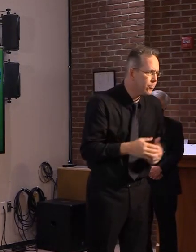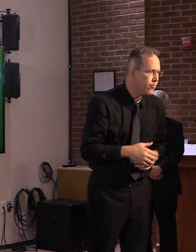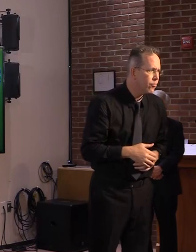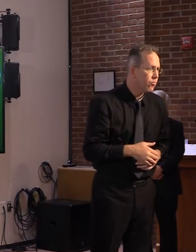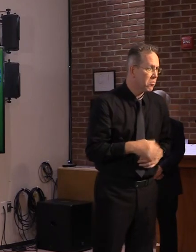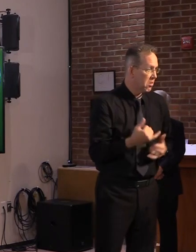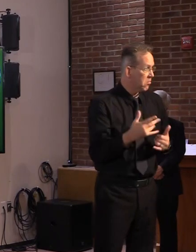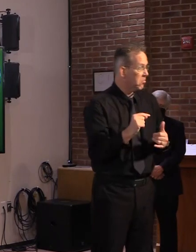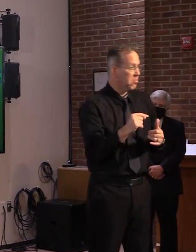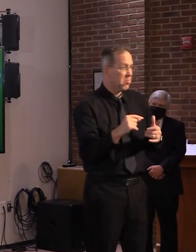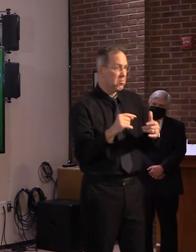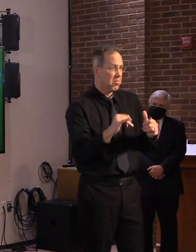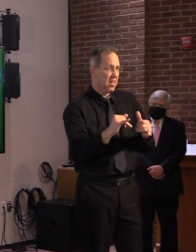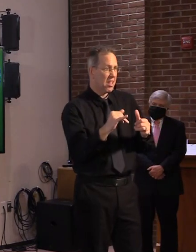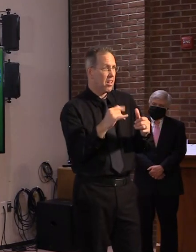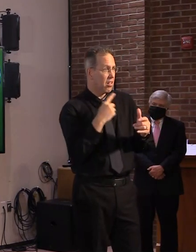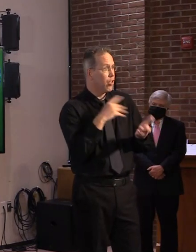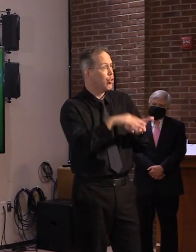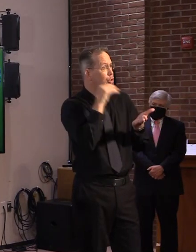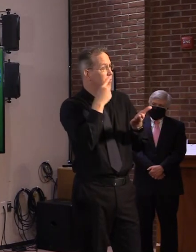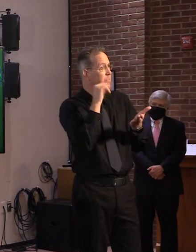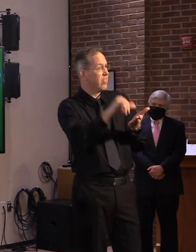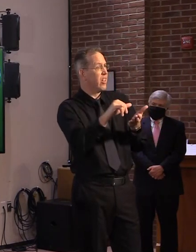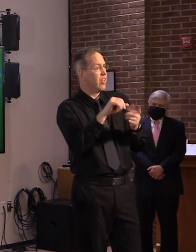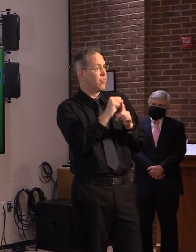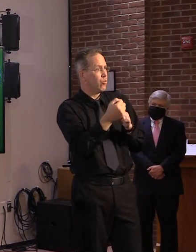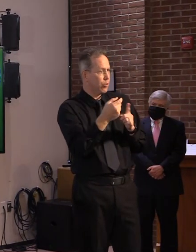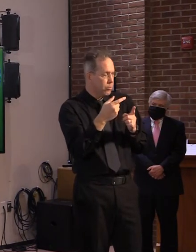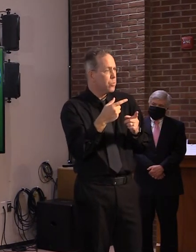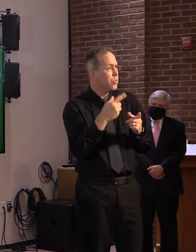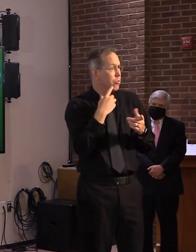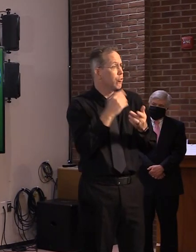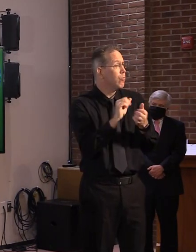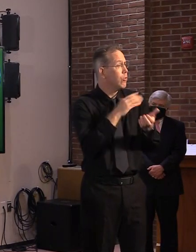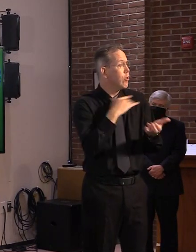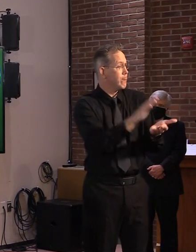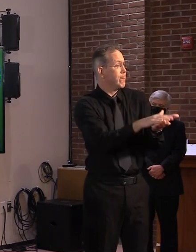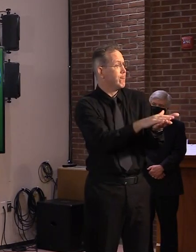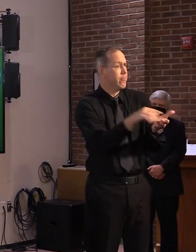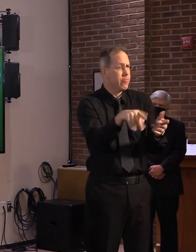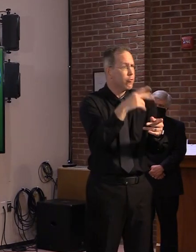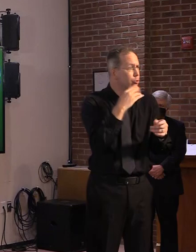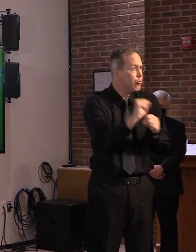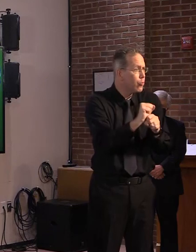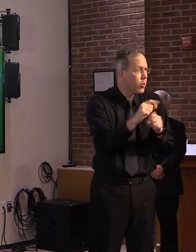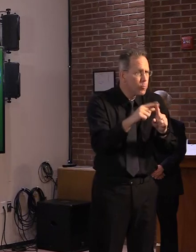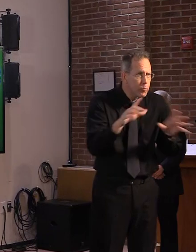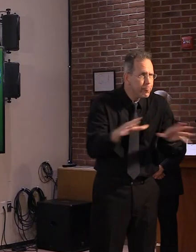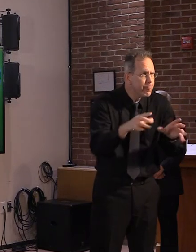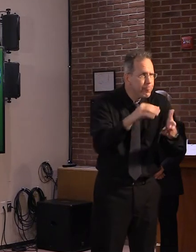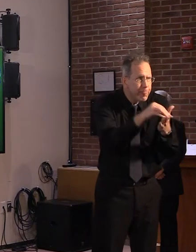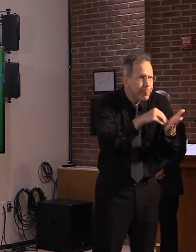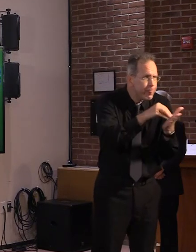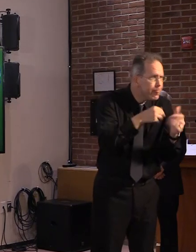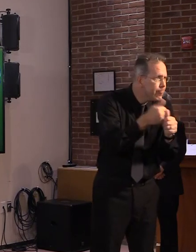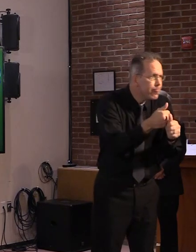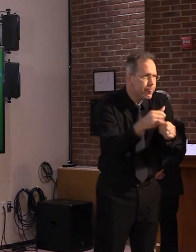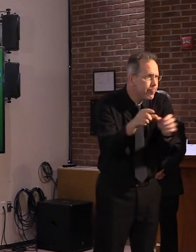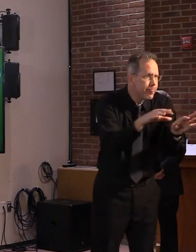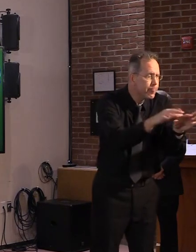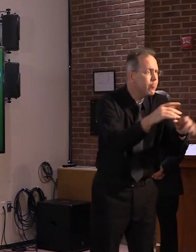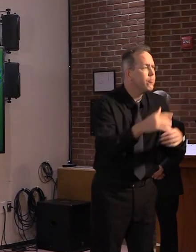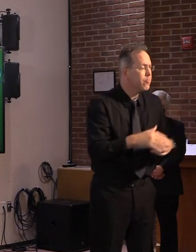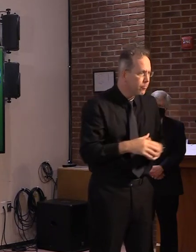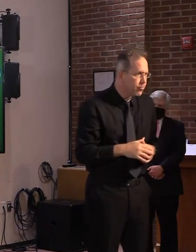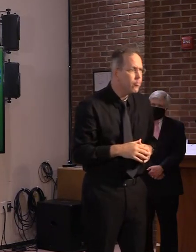We'll always be able to do things better, and we're learning how to do that. But I have to keep people reminded